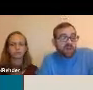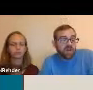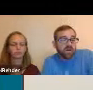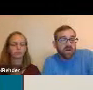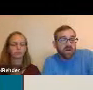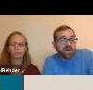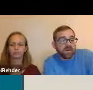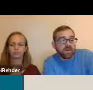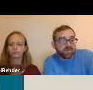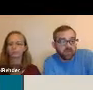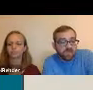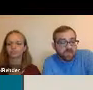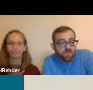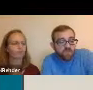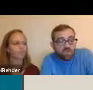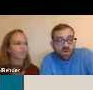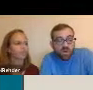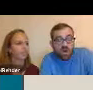now.